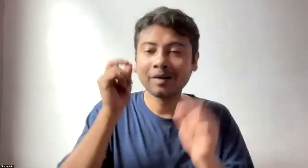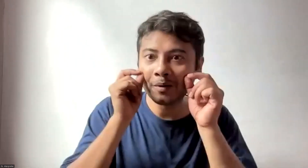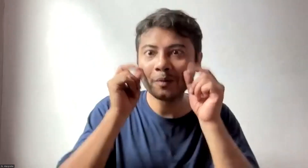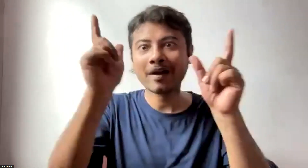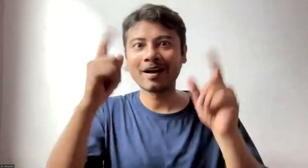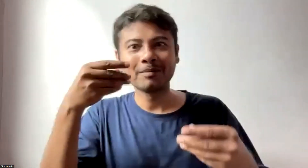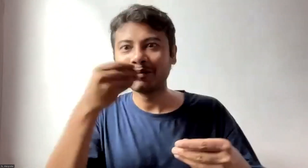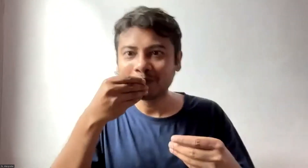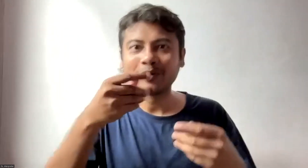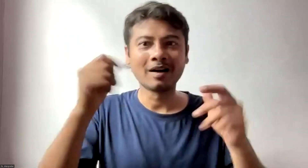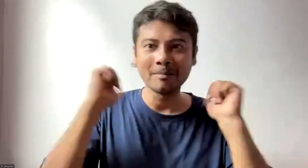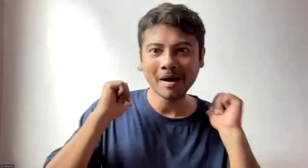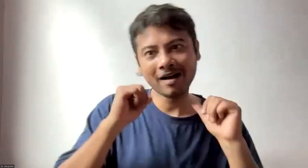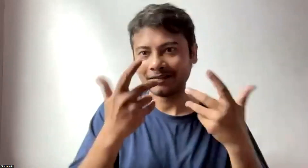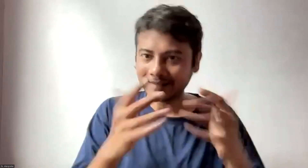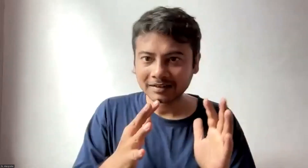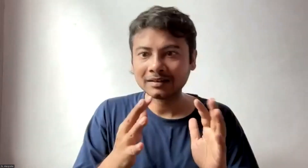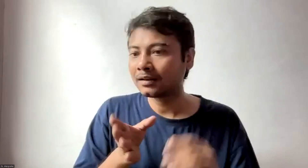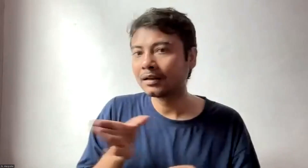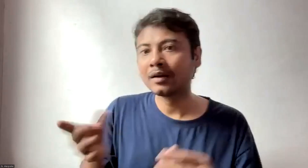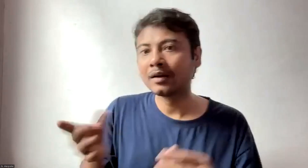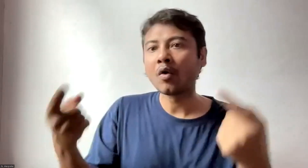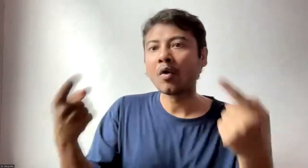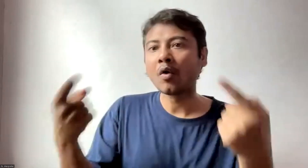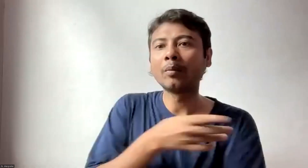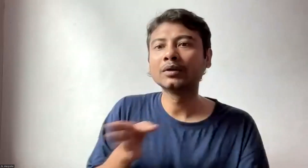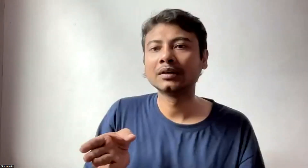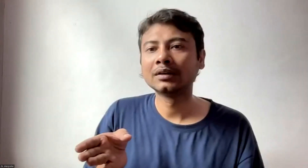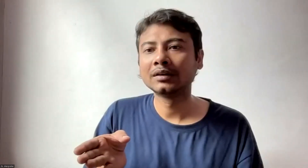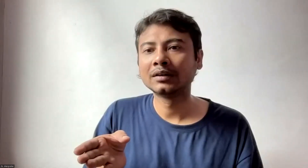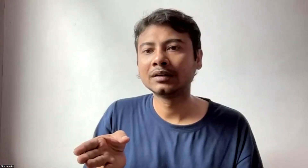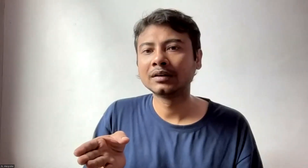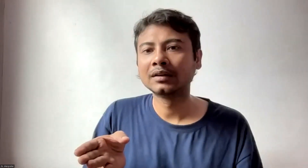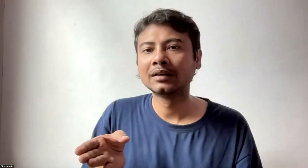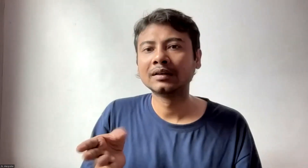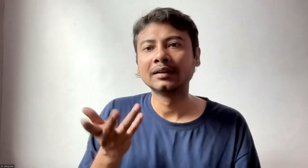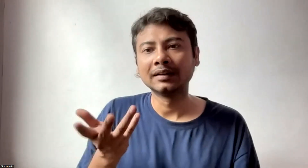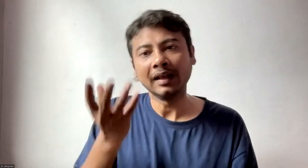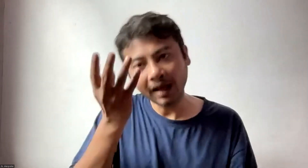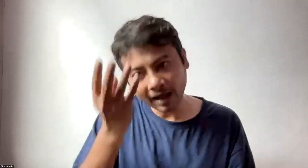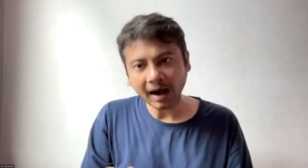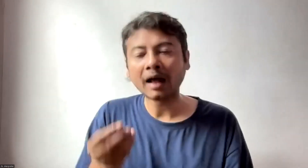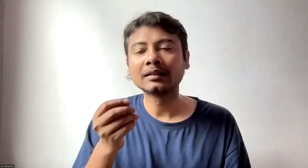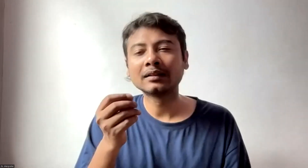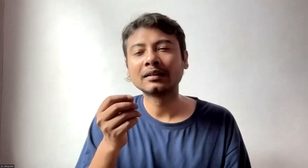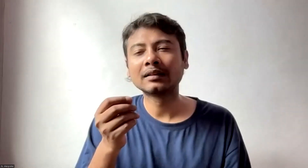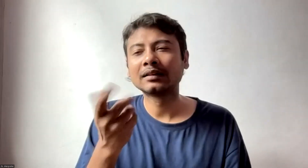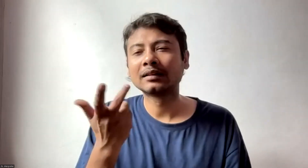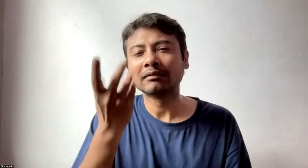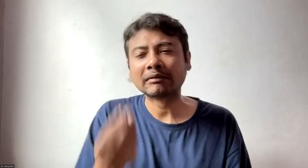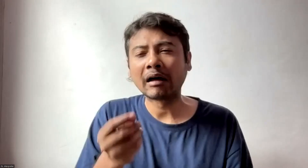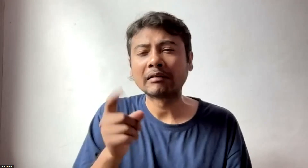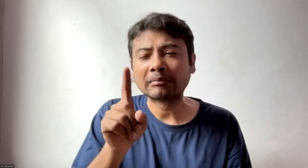So from night 8 o'clock to next day morning 3, 4 o'clock, the people who are in mode